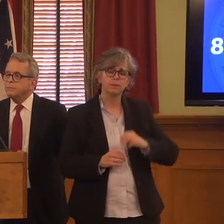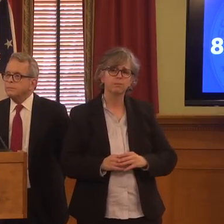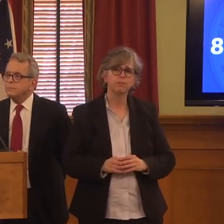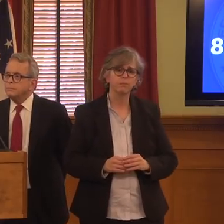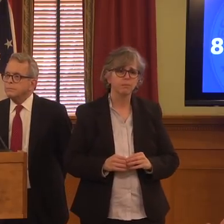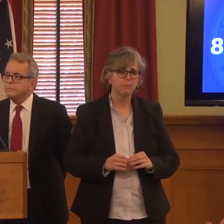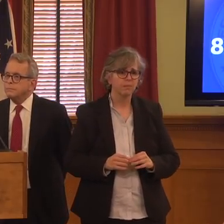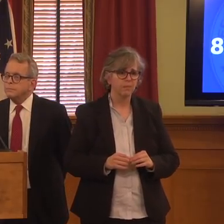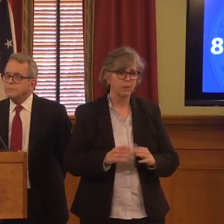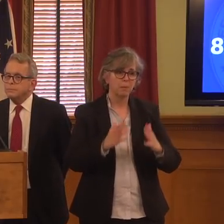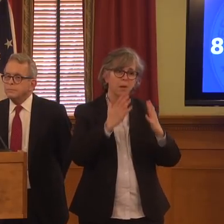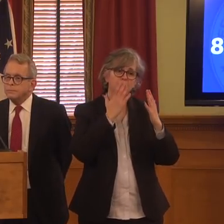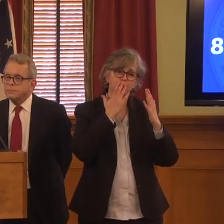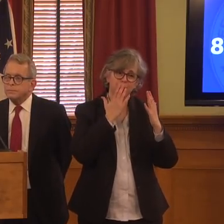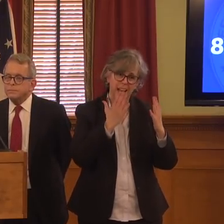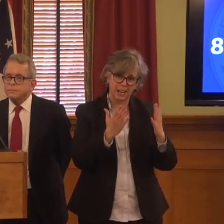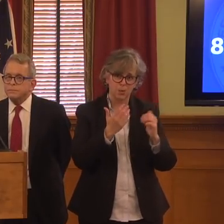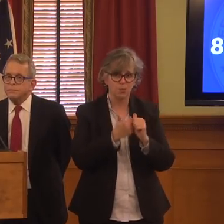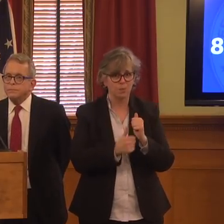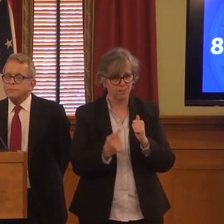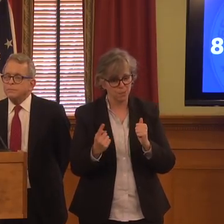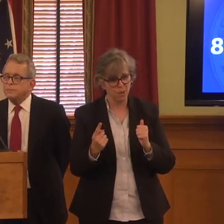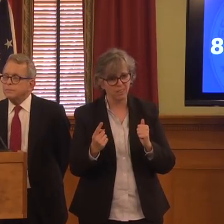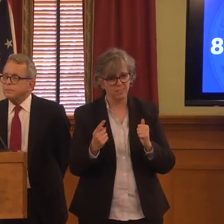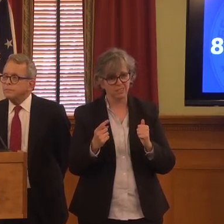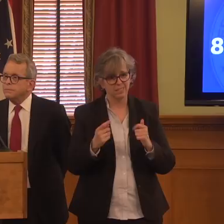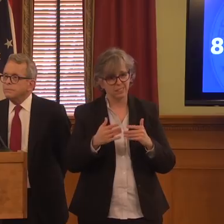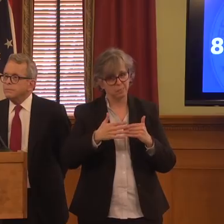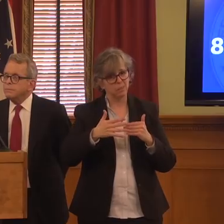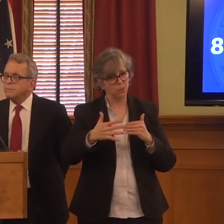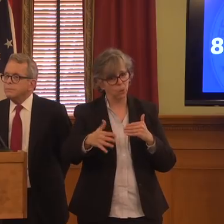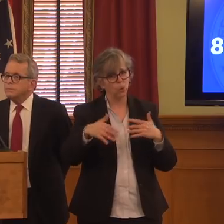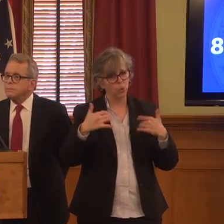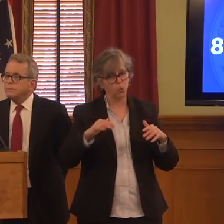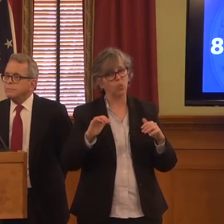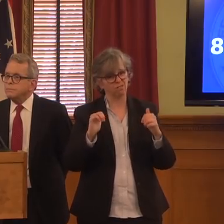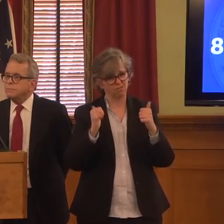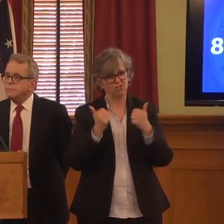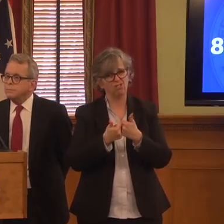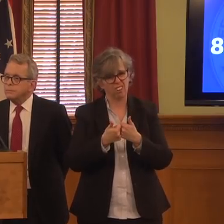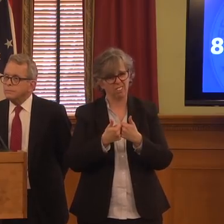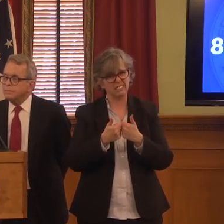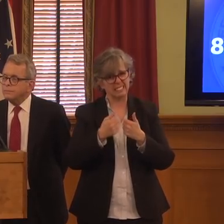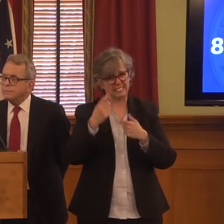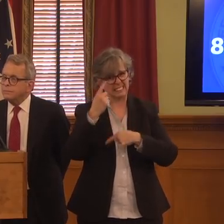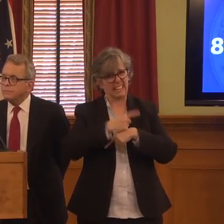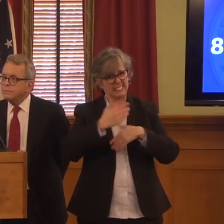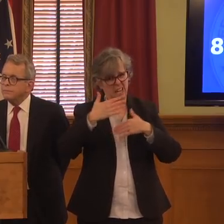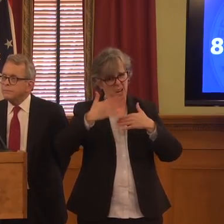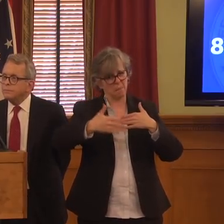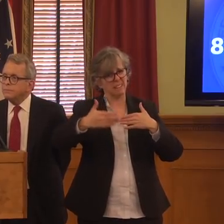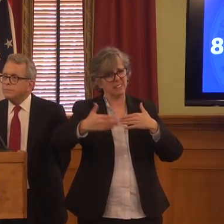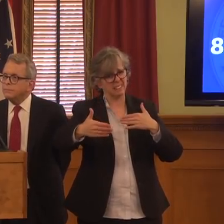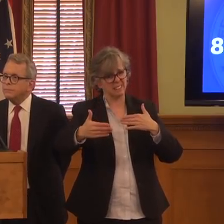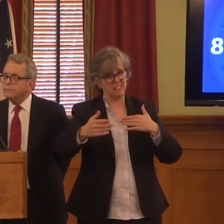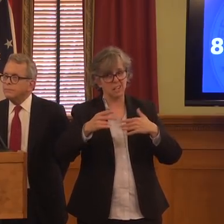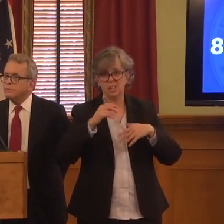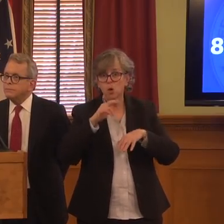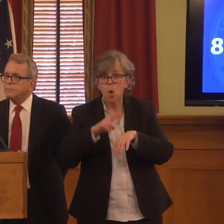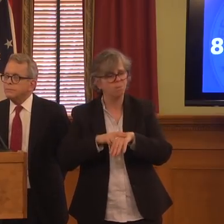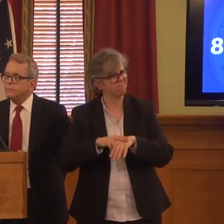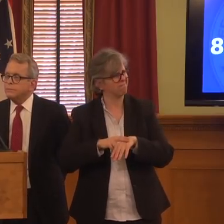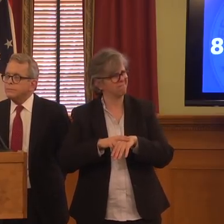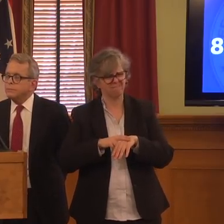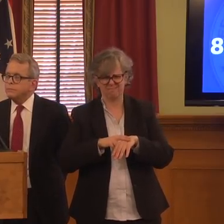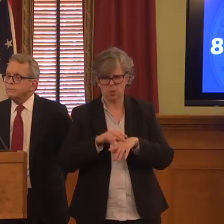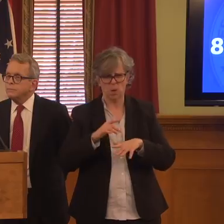Thank you, everyone. These are long days ahead. They are unusual times. It will be confusing at times.